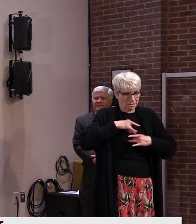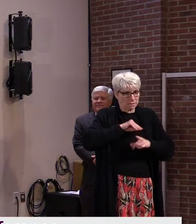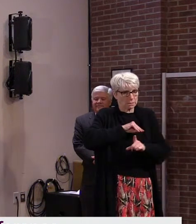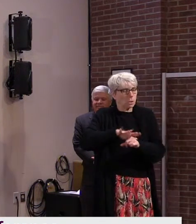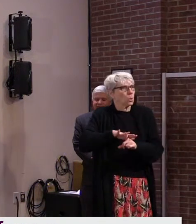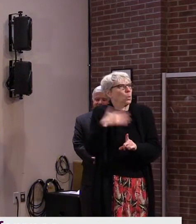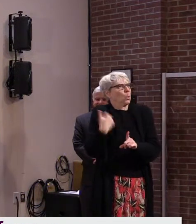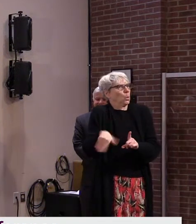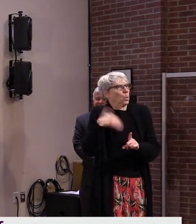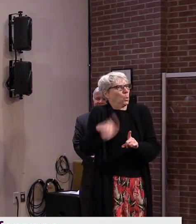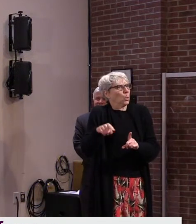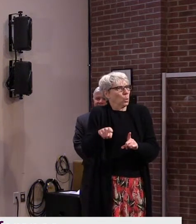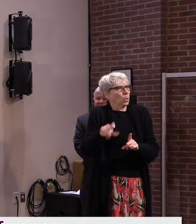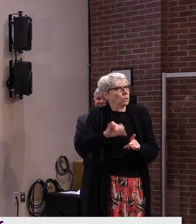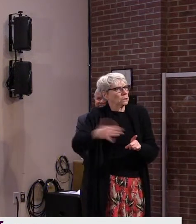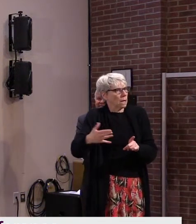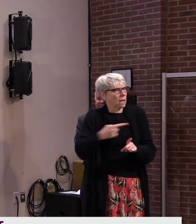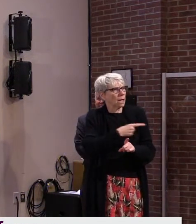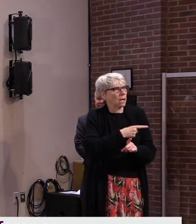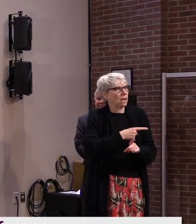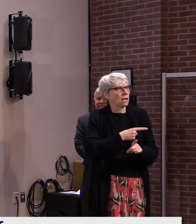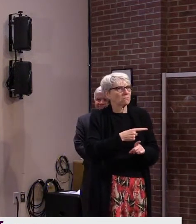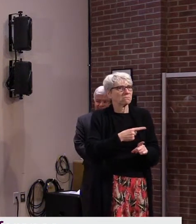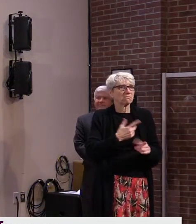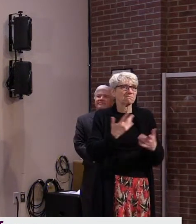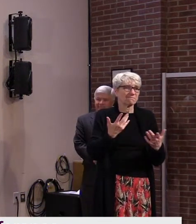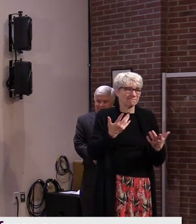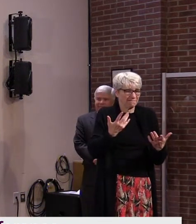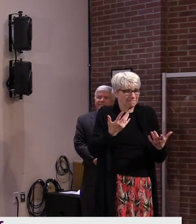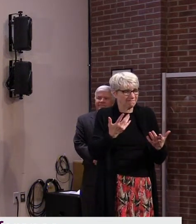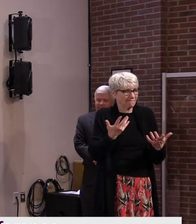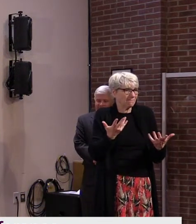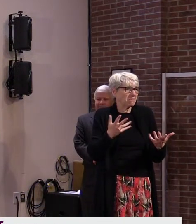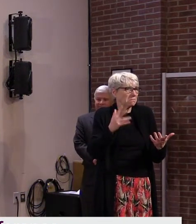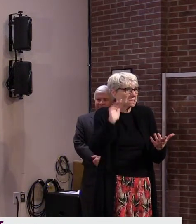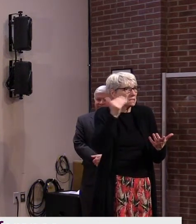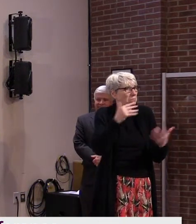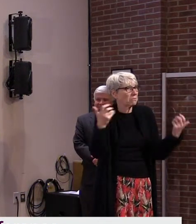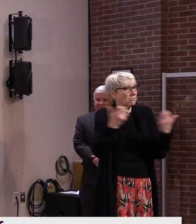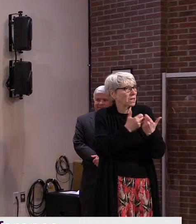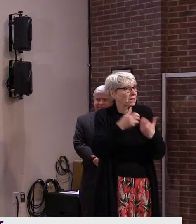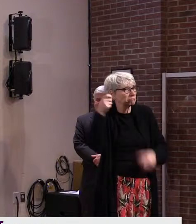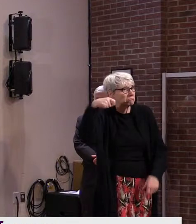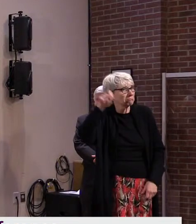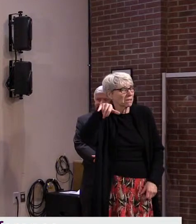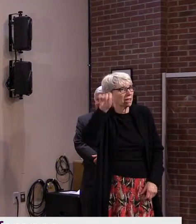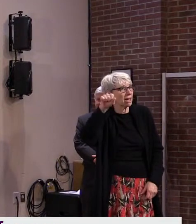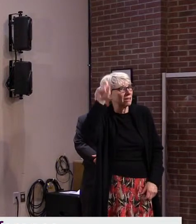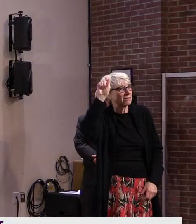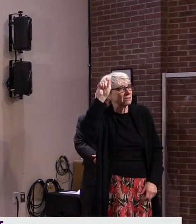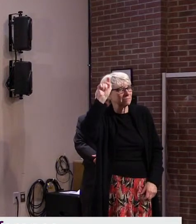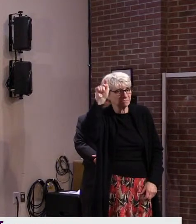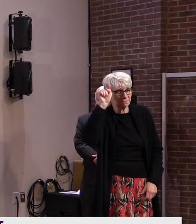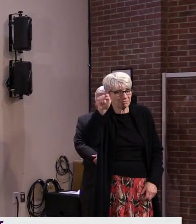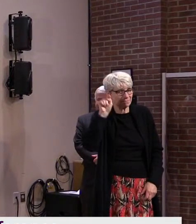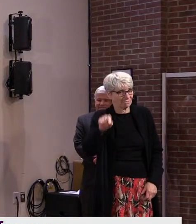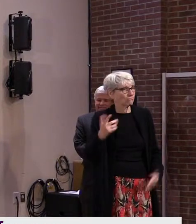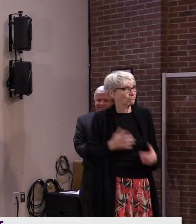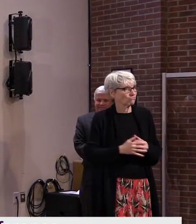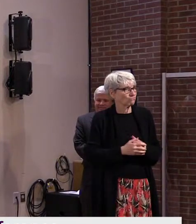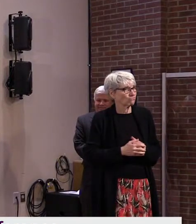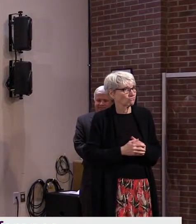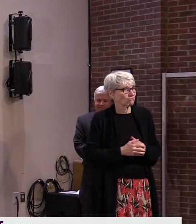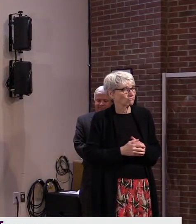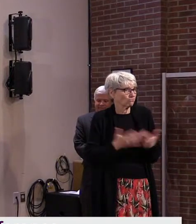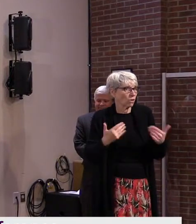for. And she's kind of in the healthcare workforce. So she gets check marks in multiple boxes.